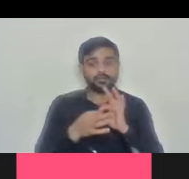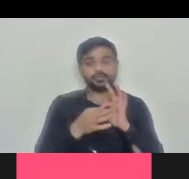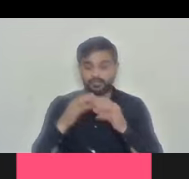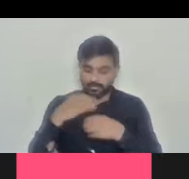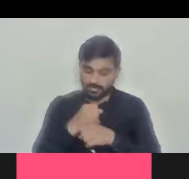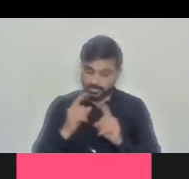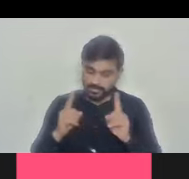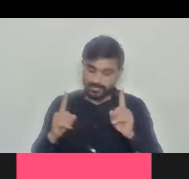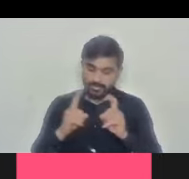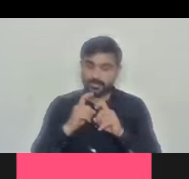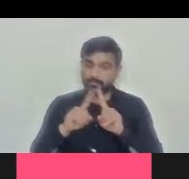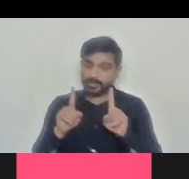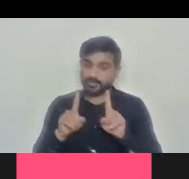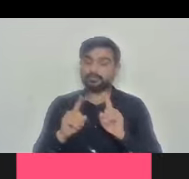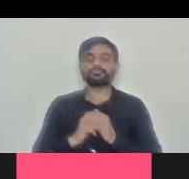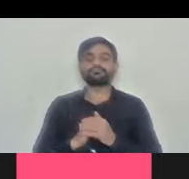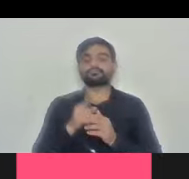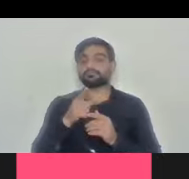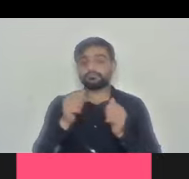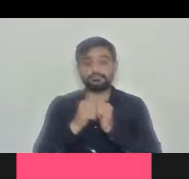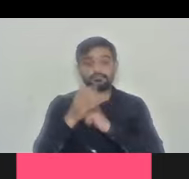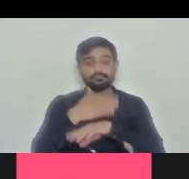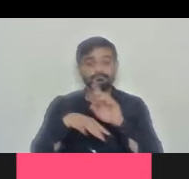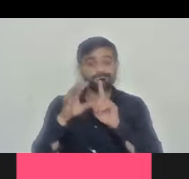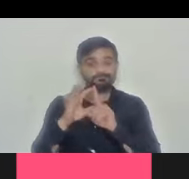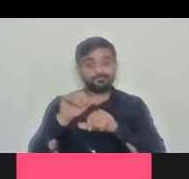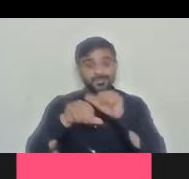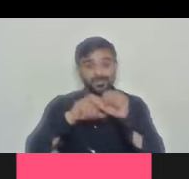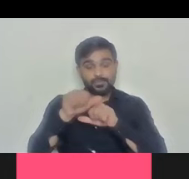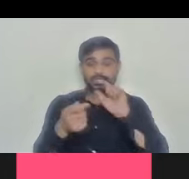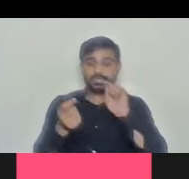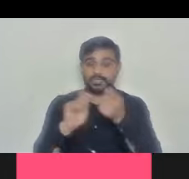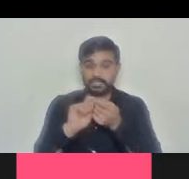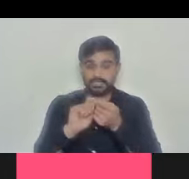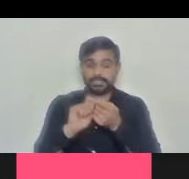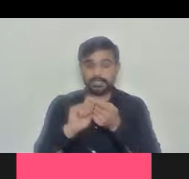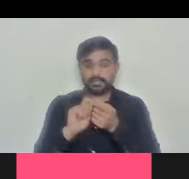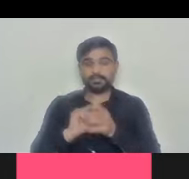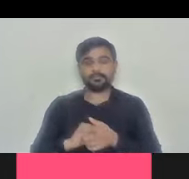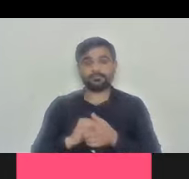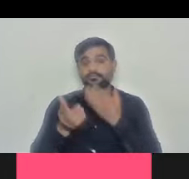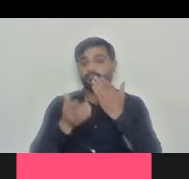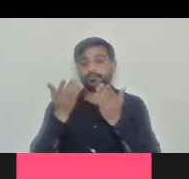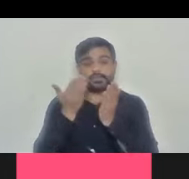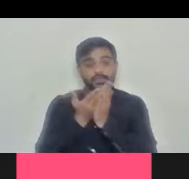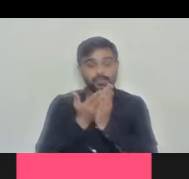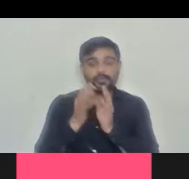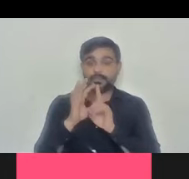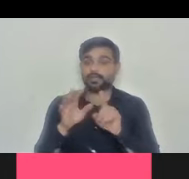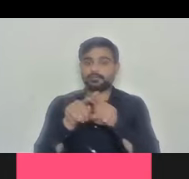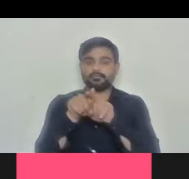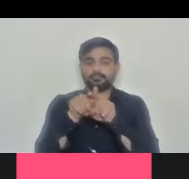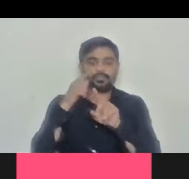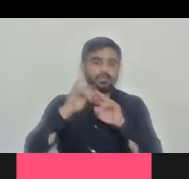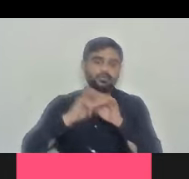critical. But with disciplines, the procedures for it change, the steps of it change. Even within disciplines, for example, in